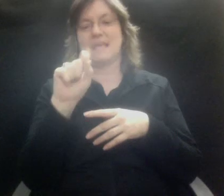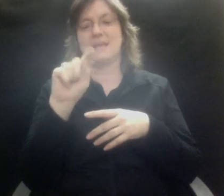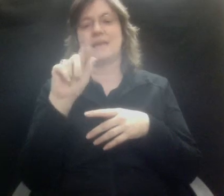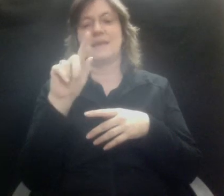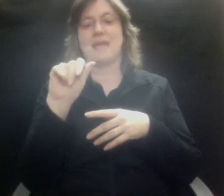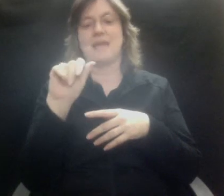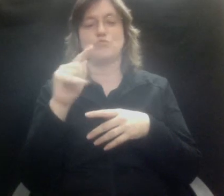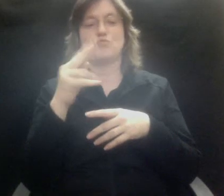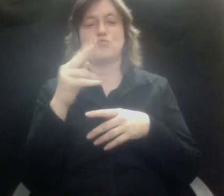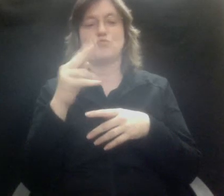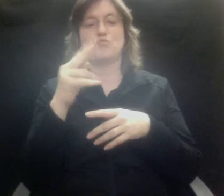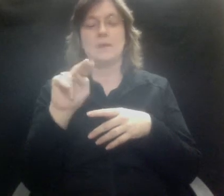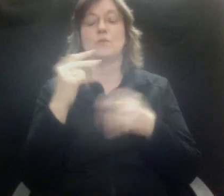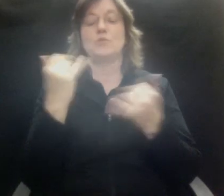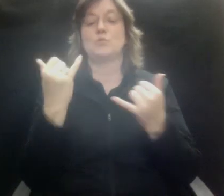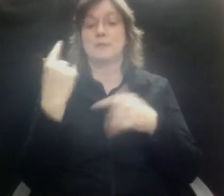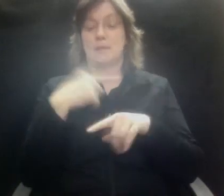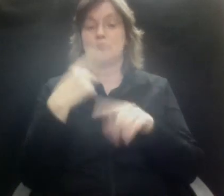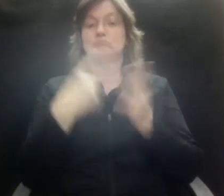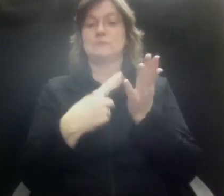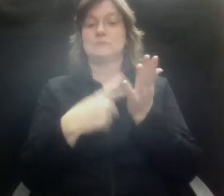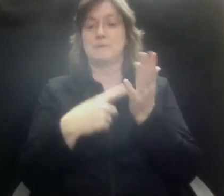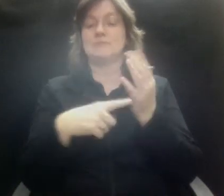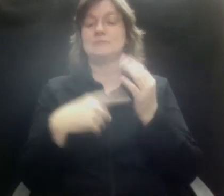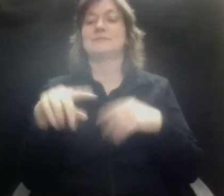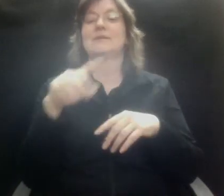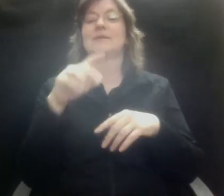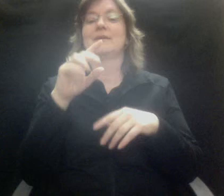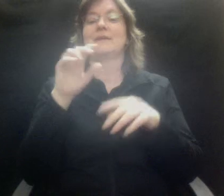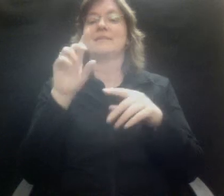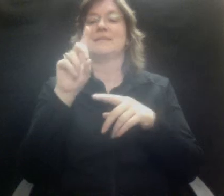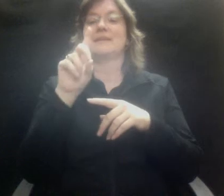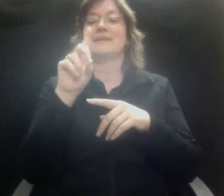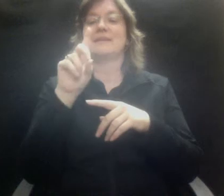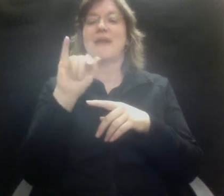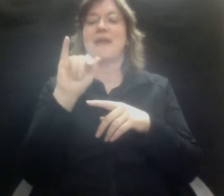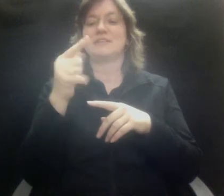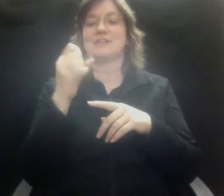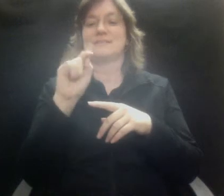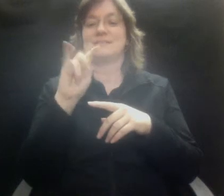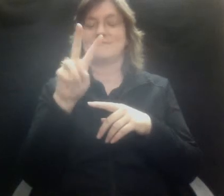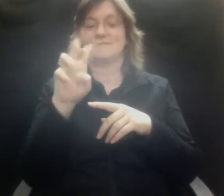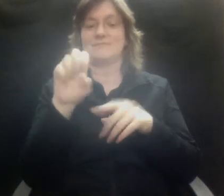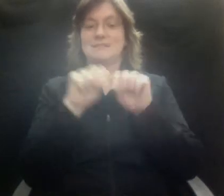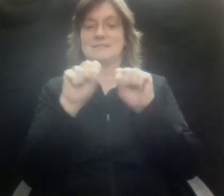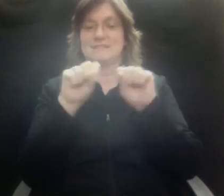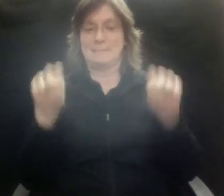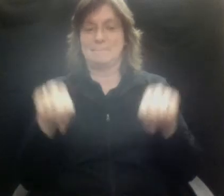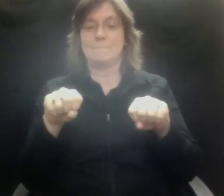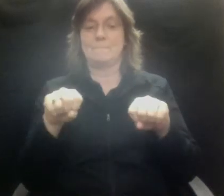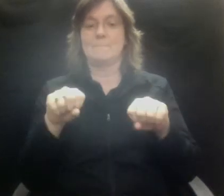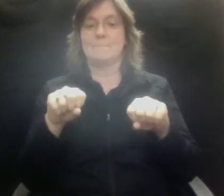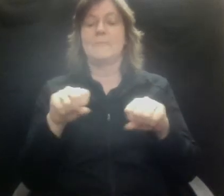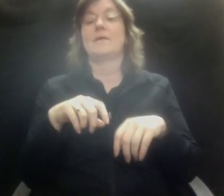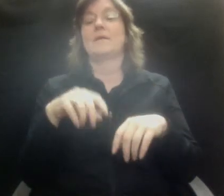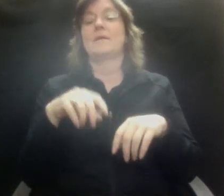digestive system is one of 11 major organ systems in the body. And like all other organ systems, it does have special functions on its own, but it also